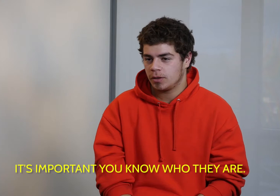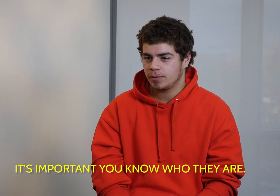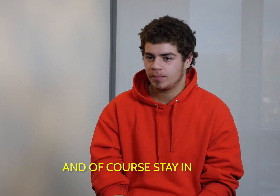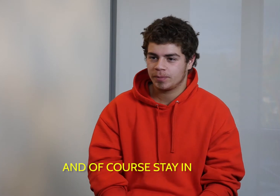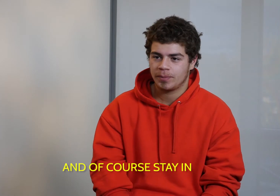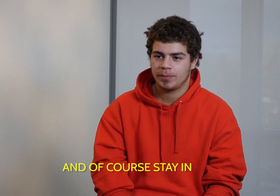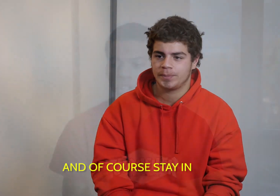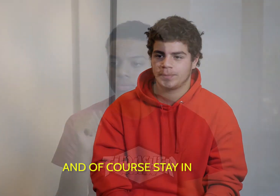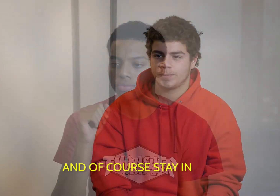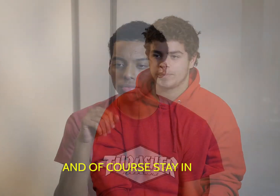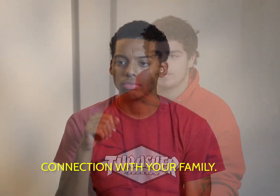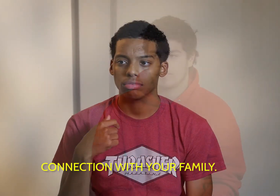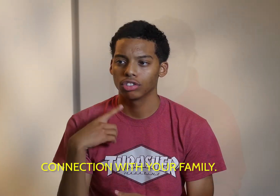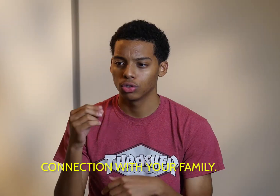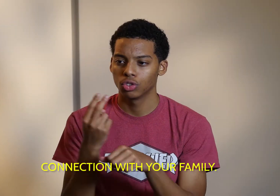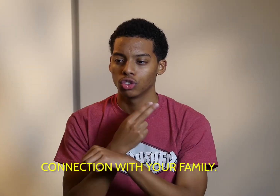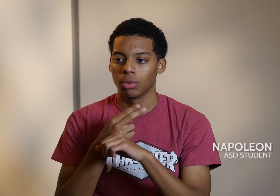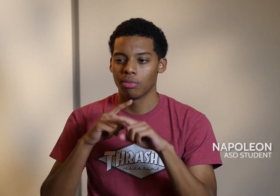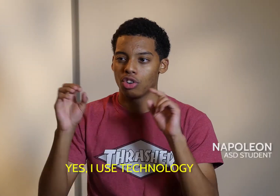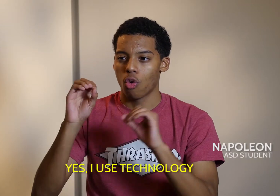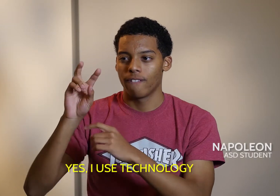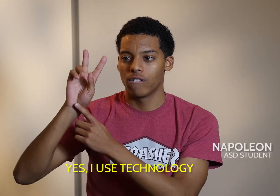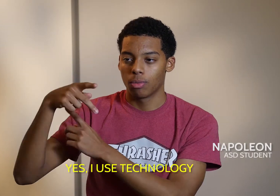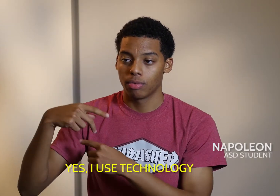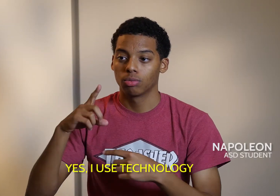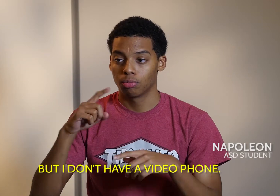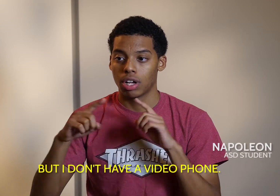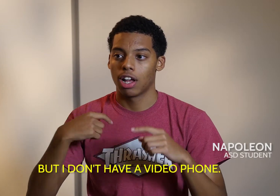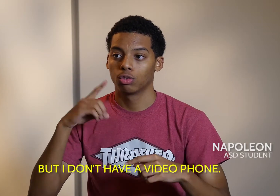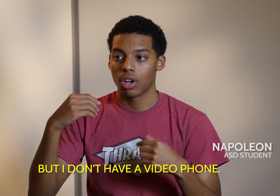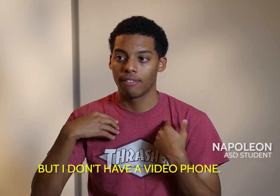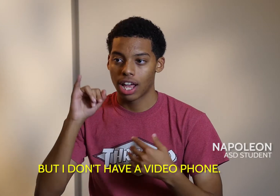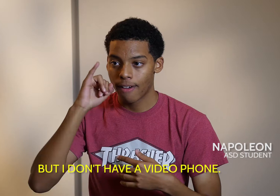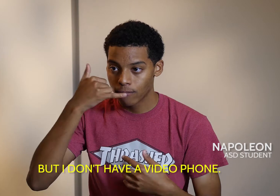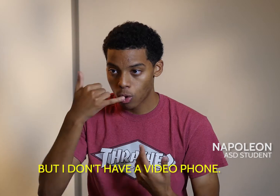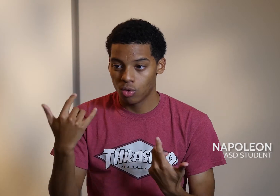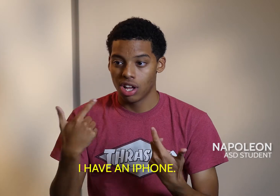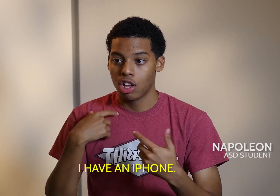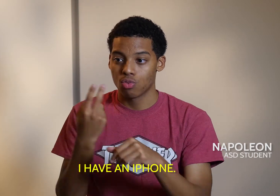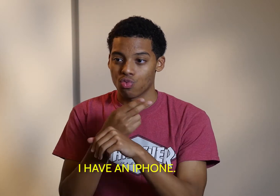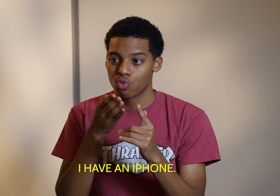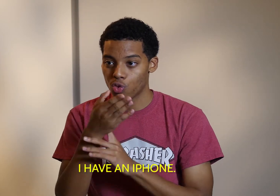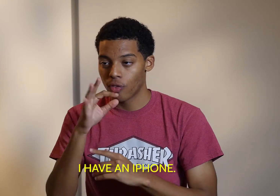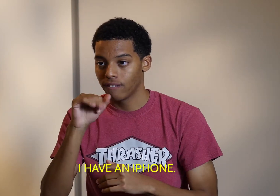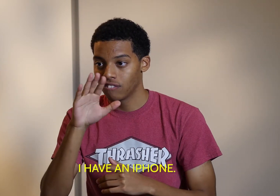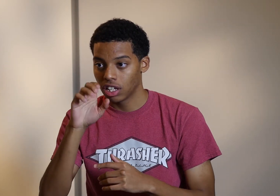are, and of course stay in connection with your family. Yes, I do use technology, but I don't have a video phone. I have an iPhone.